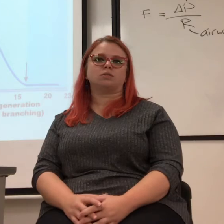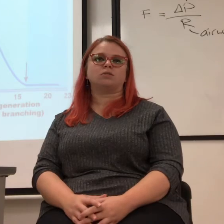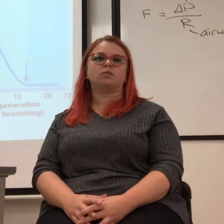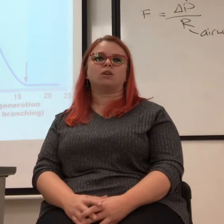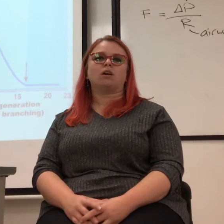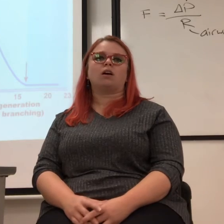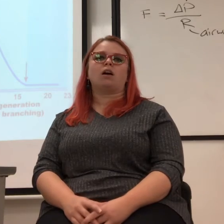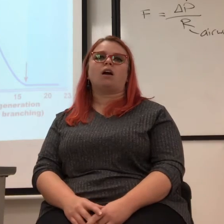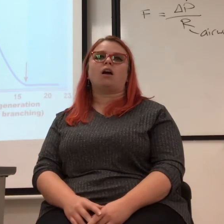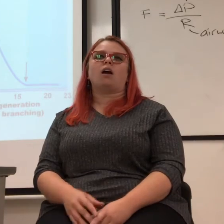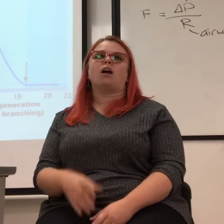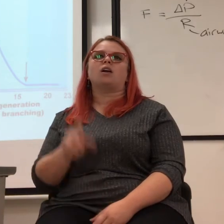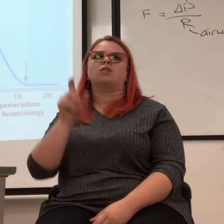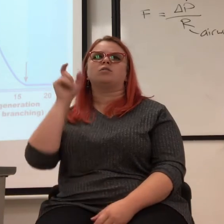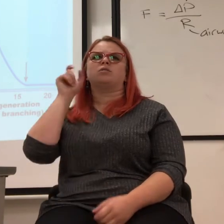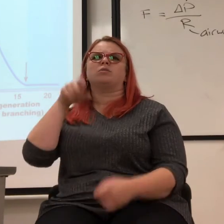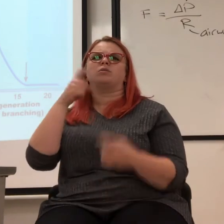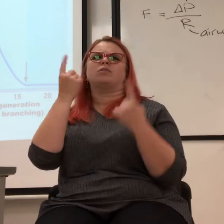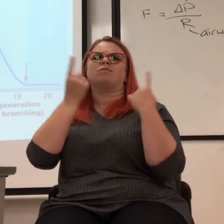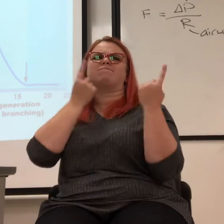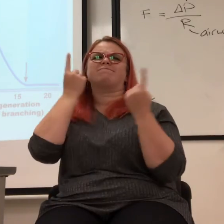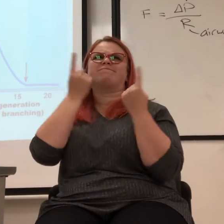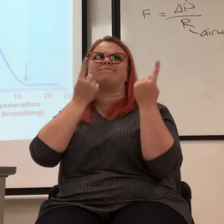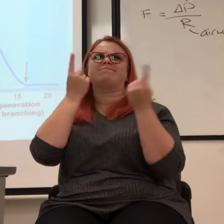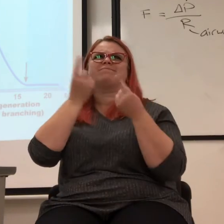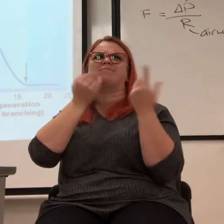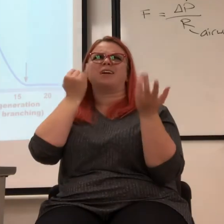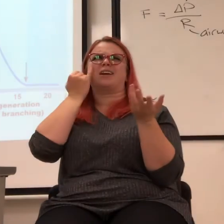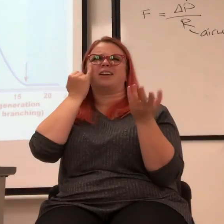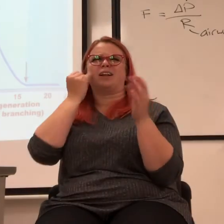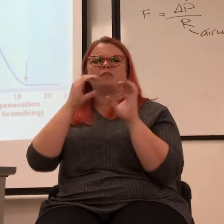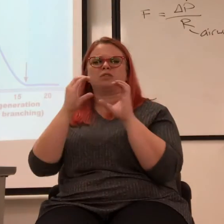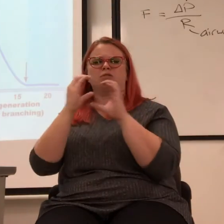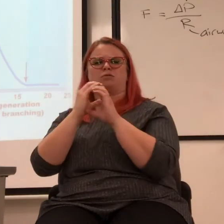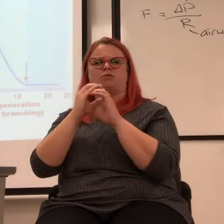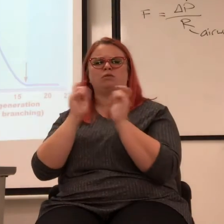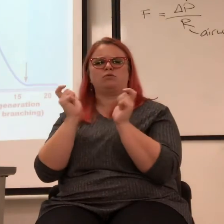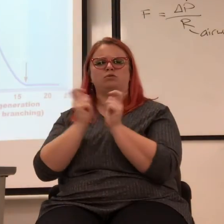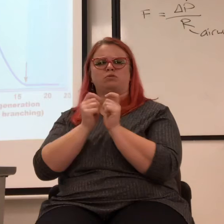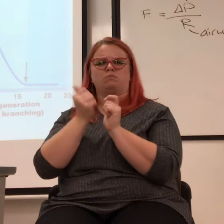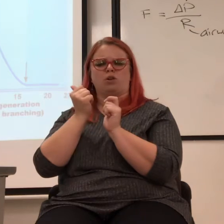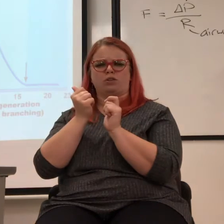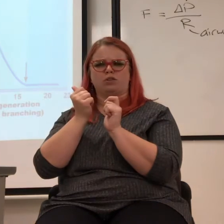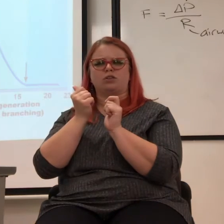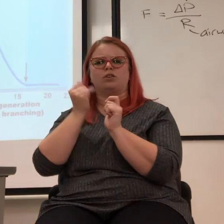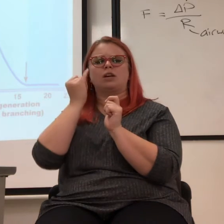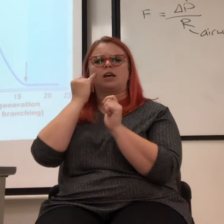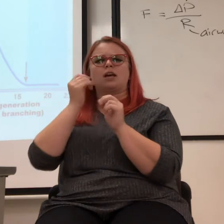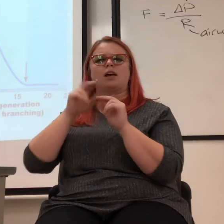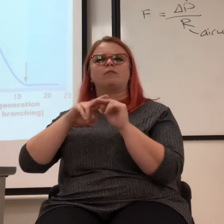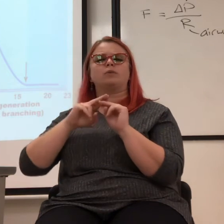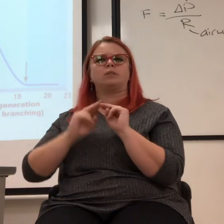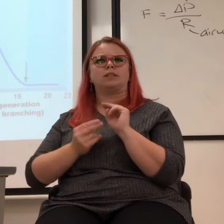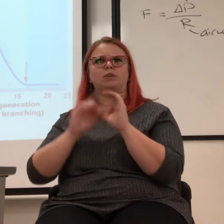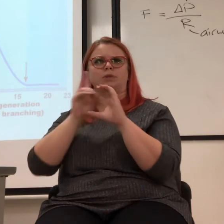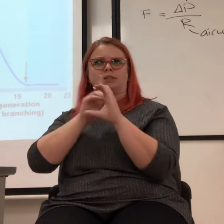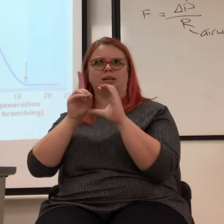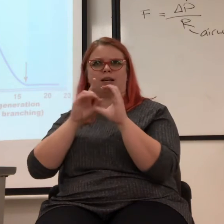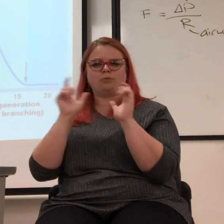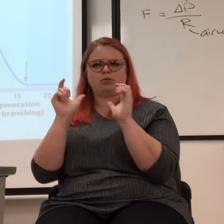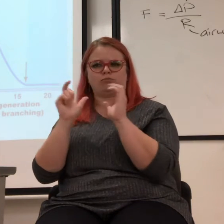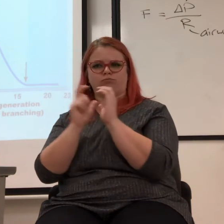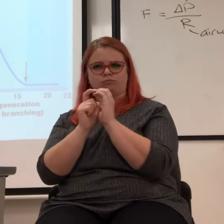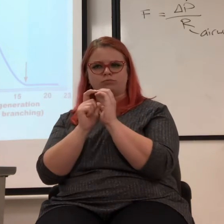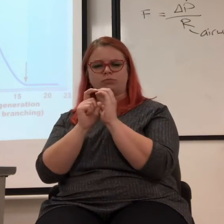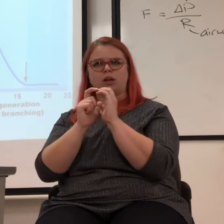The question you ask yourself is, well, how, if it's smaller, if you decrease the airway diameter,